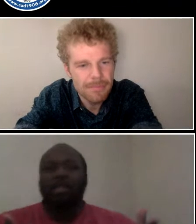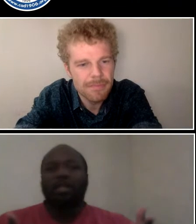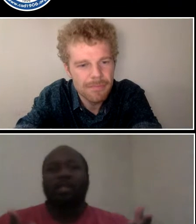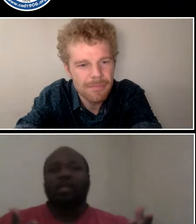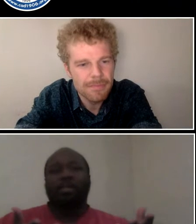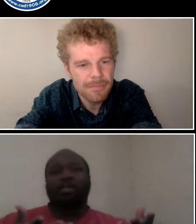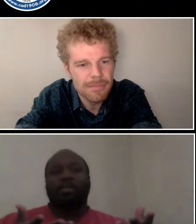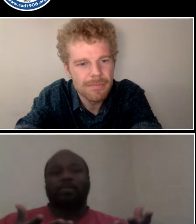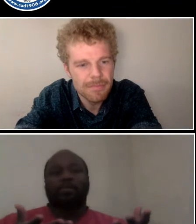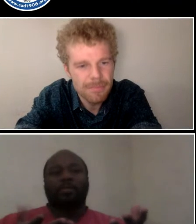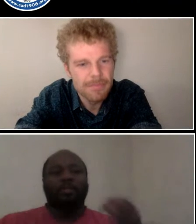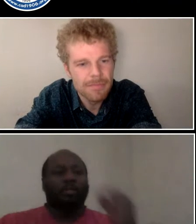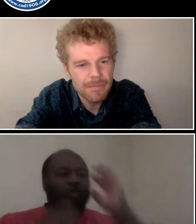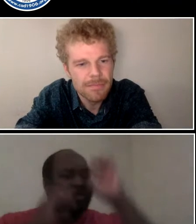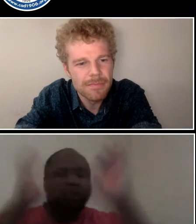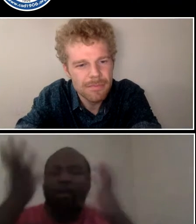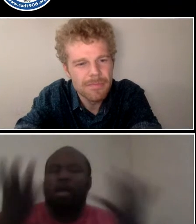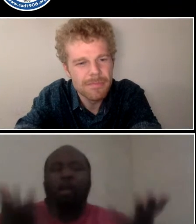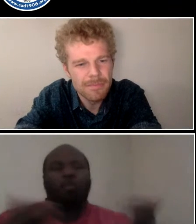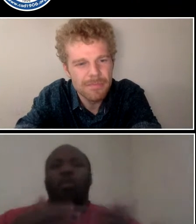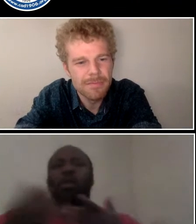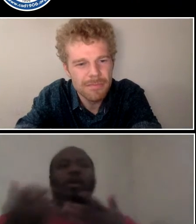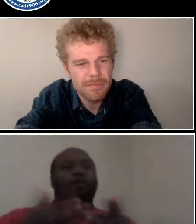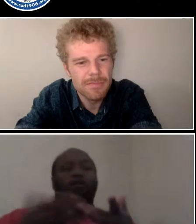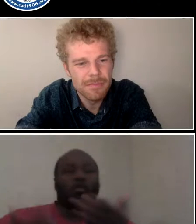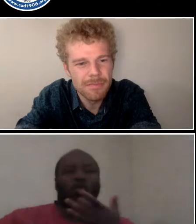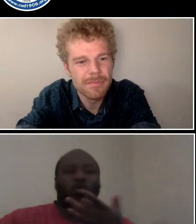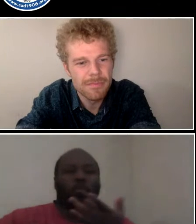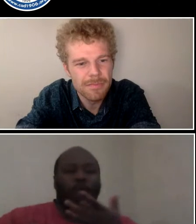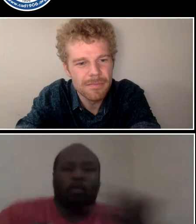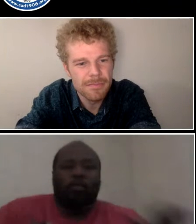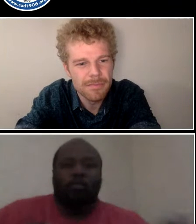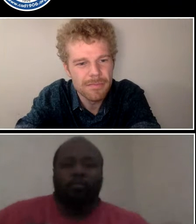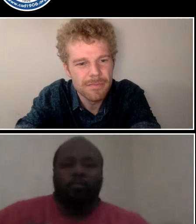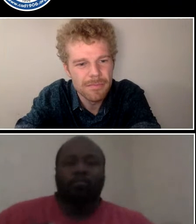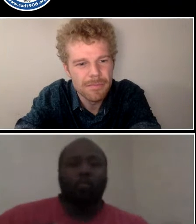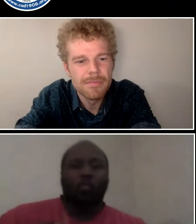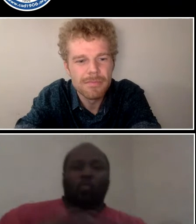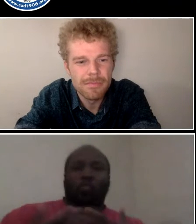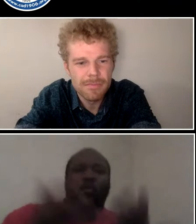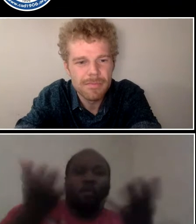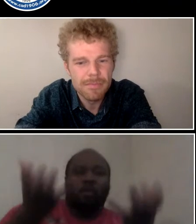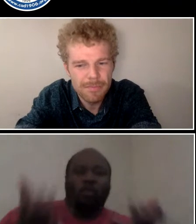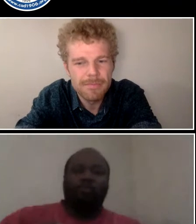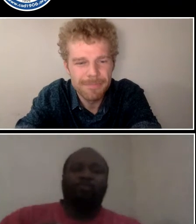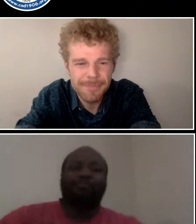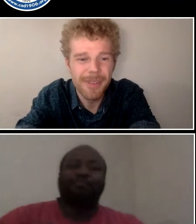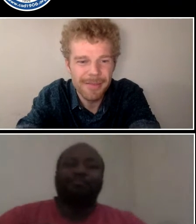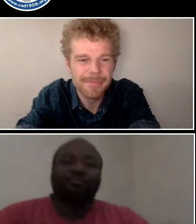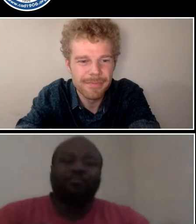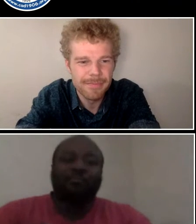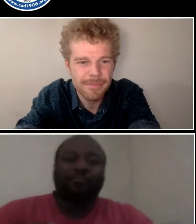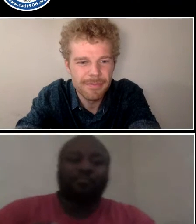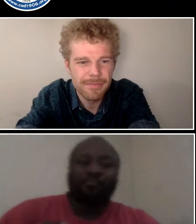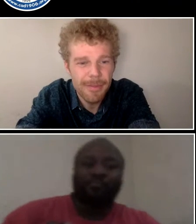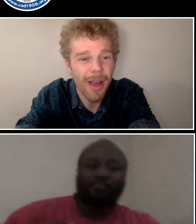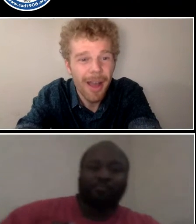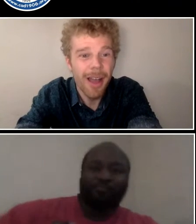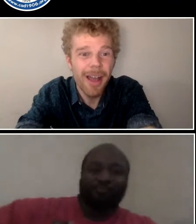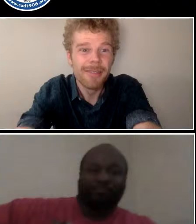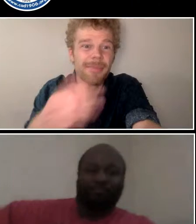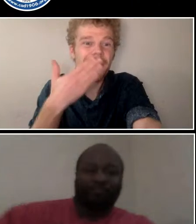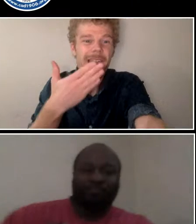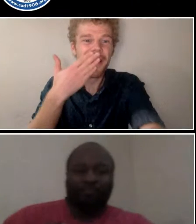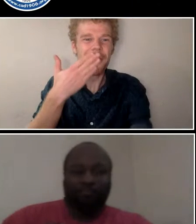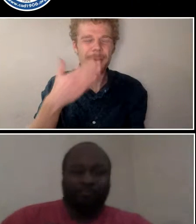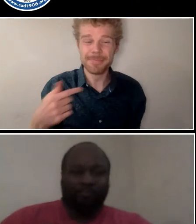things. You know, I put my name out there, how I ran for the ANC, and